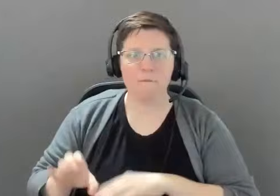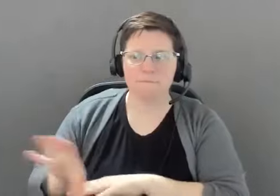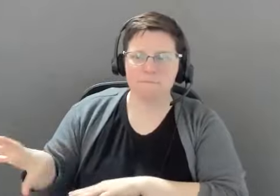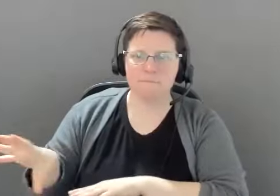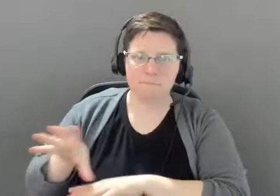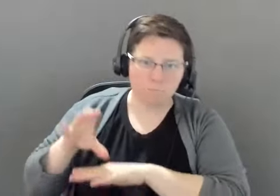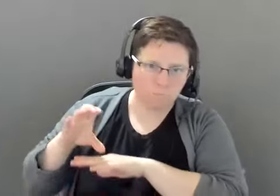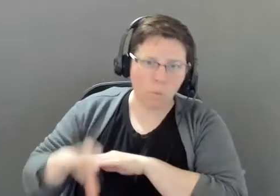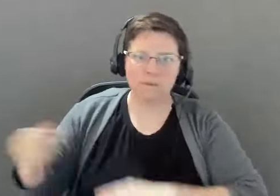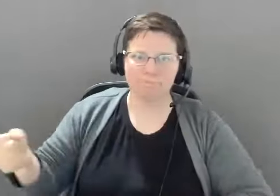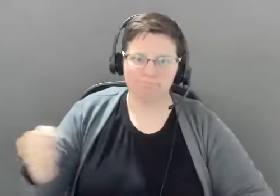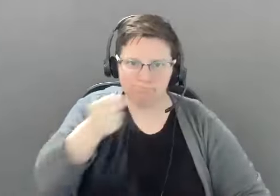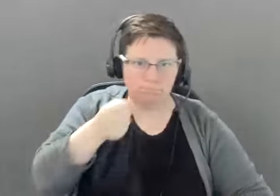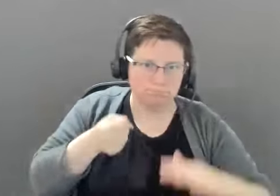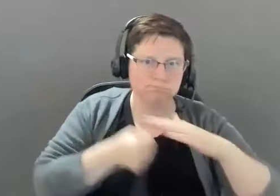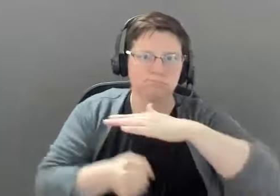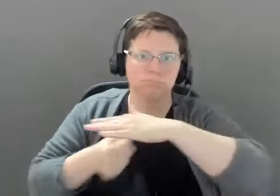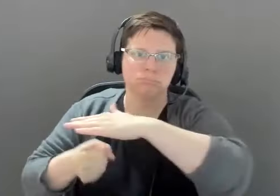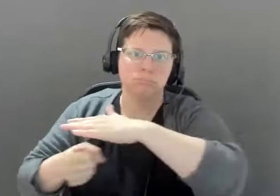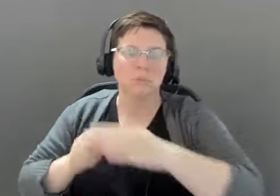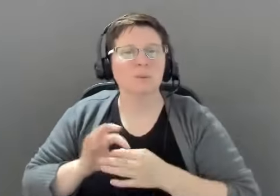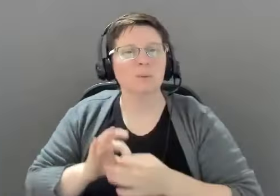these lands because of the transatlantic slave trade and slavery.